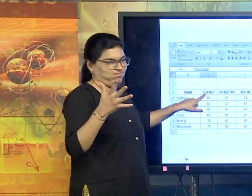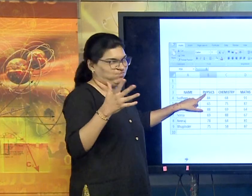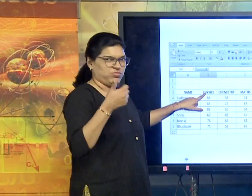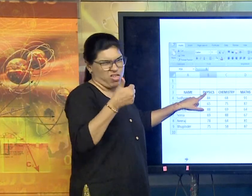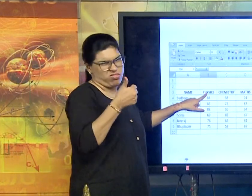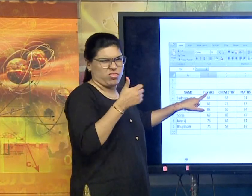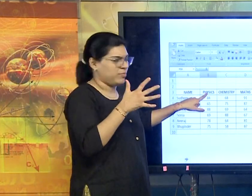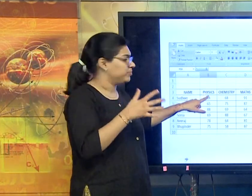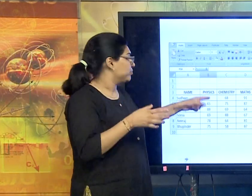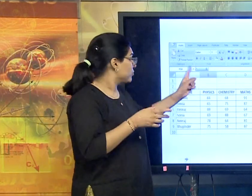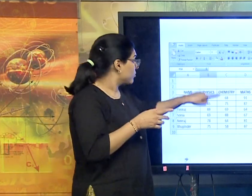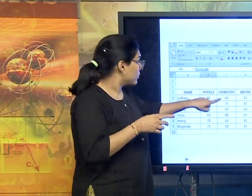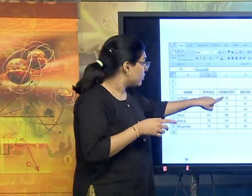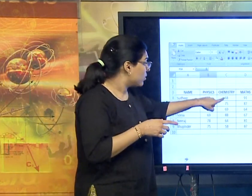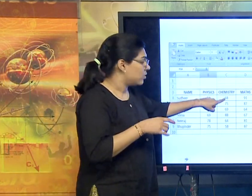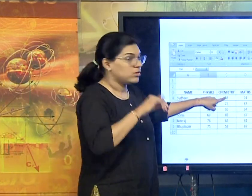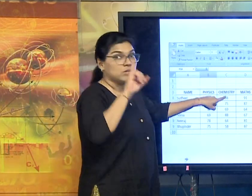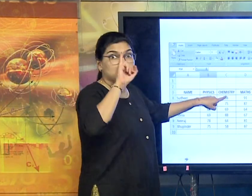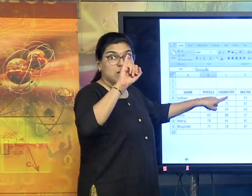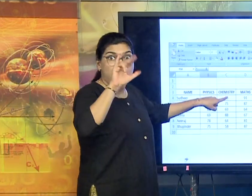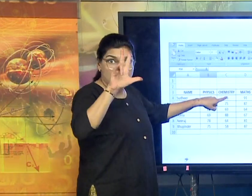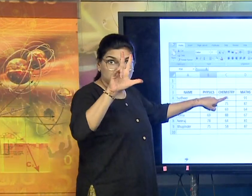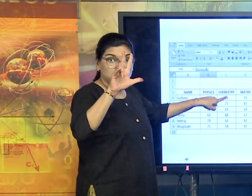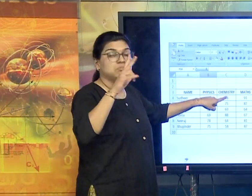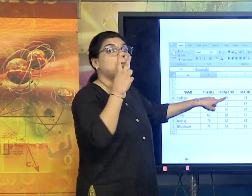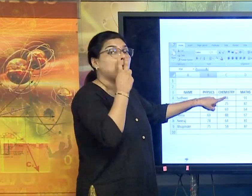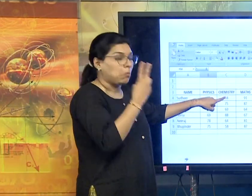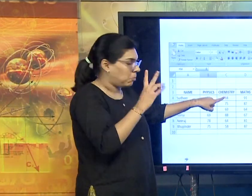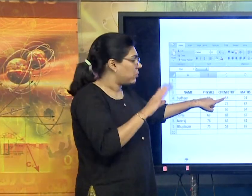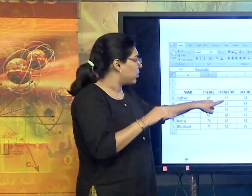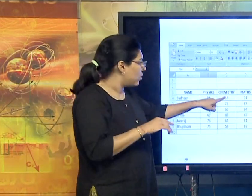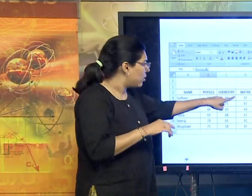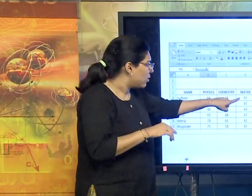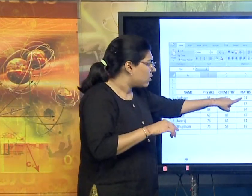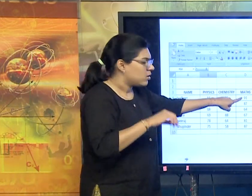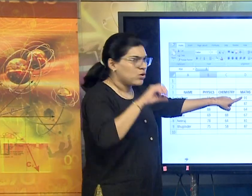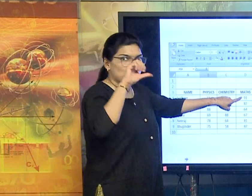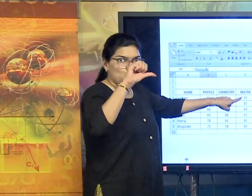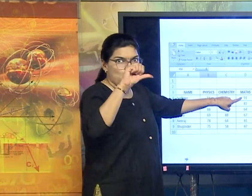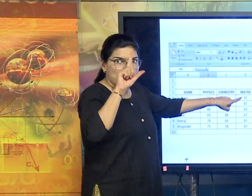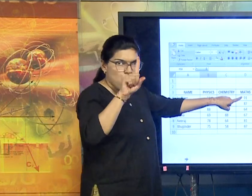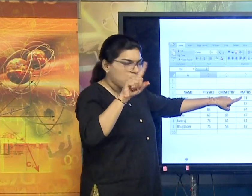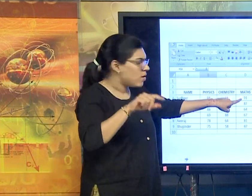less than a given number. So in this we get that chemistry marks are less,